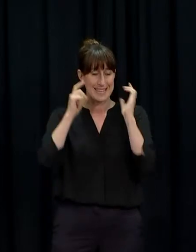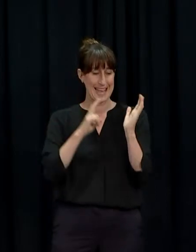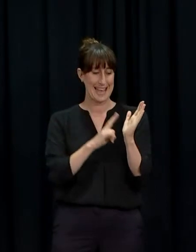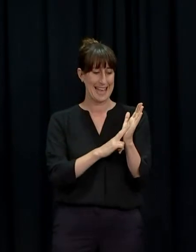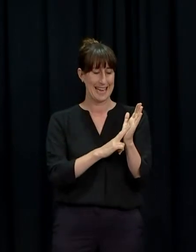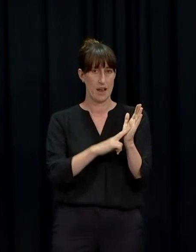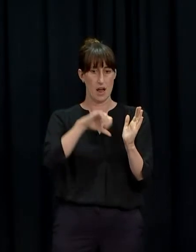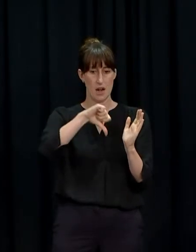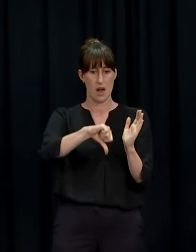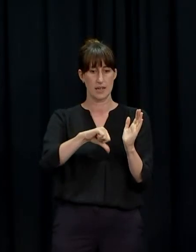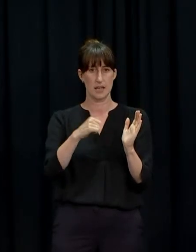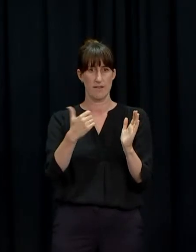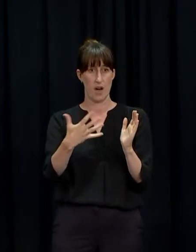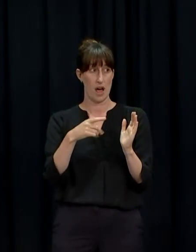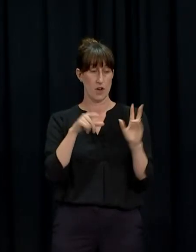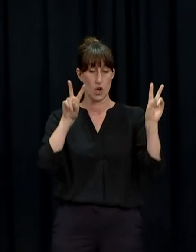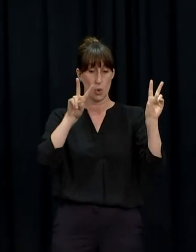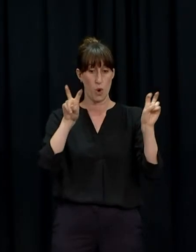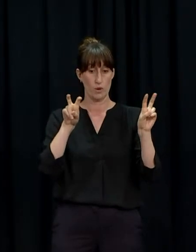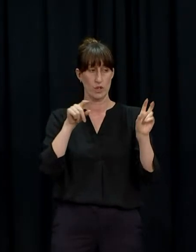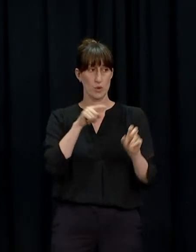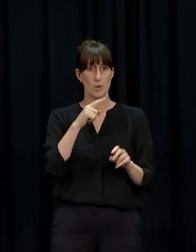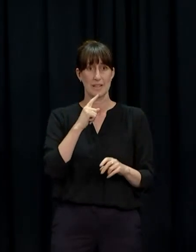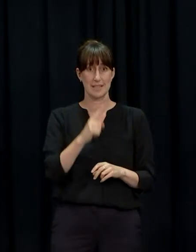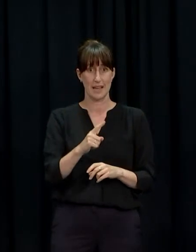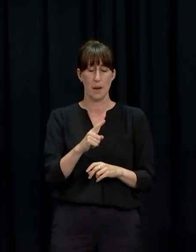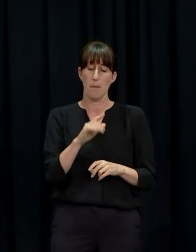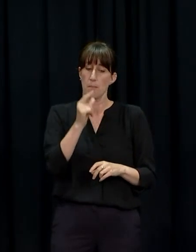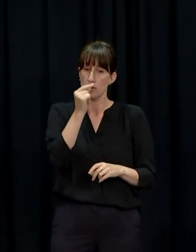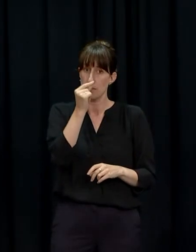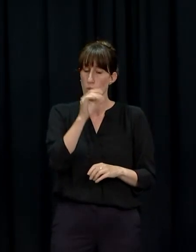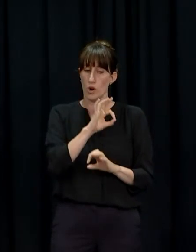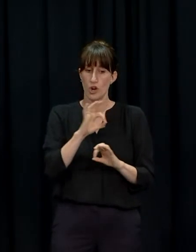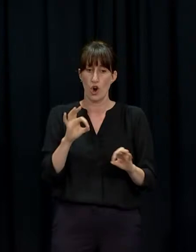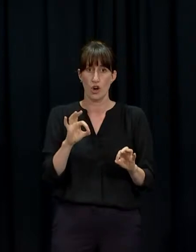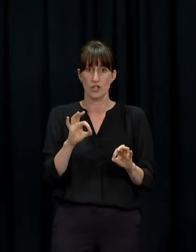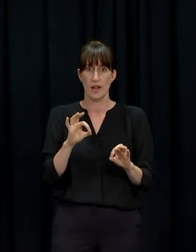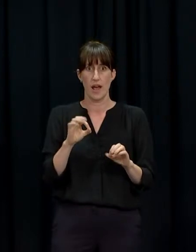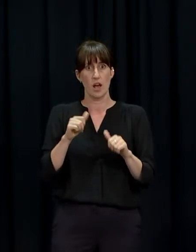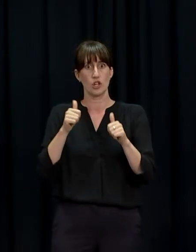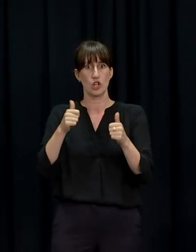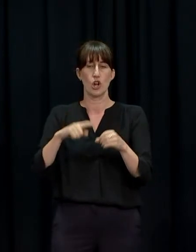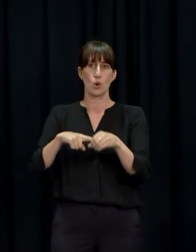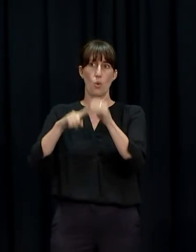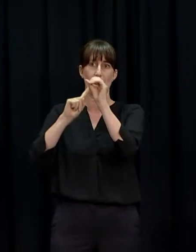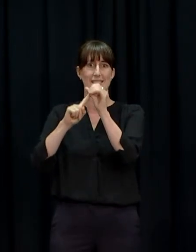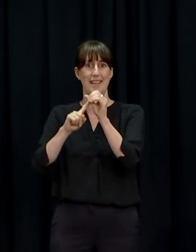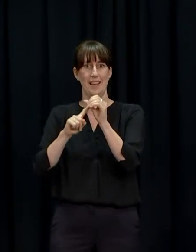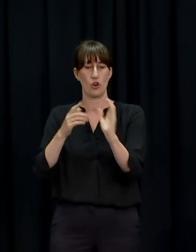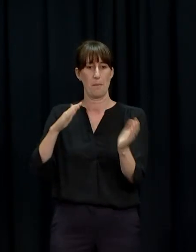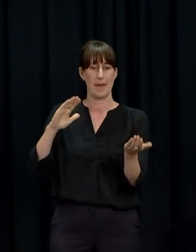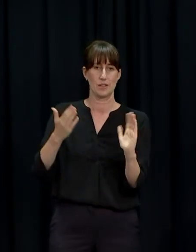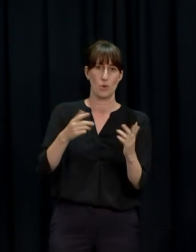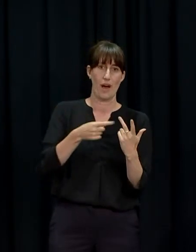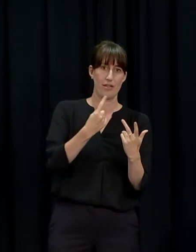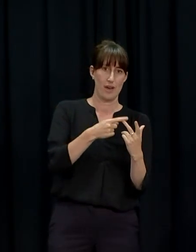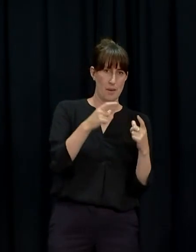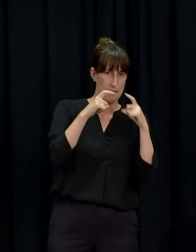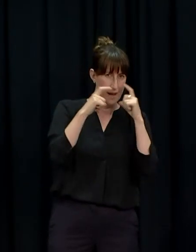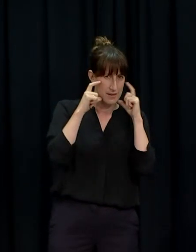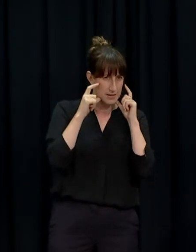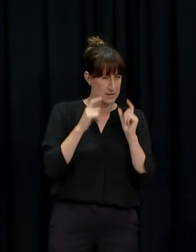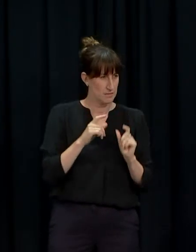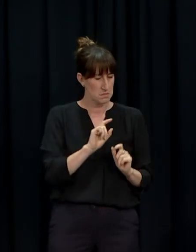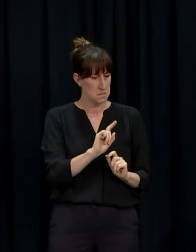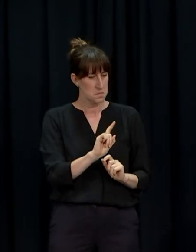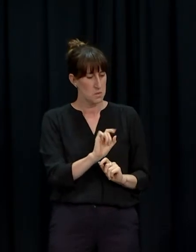can be less effective than normal cloth or indeed surgical or medical masks? The evidence is from the studies that